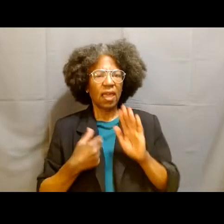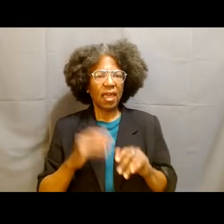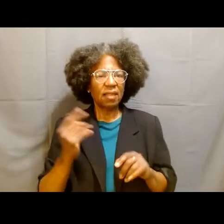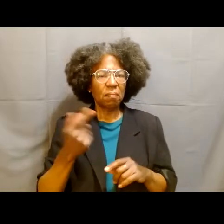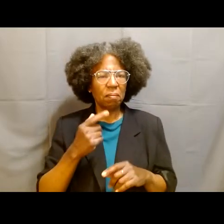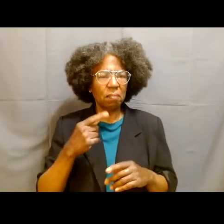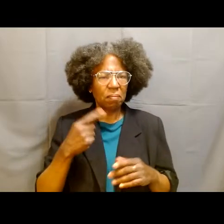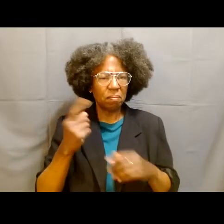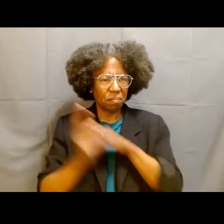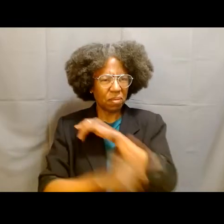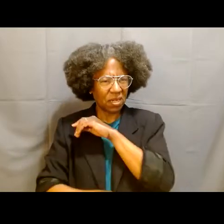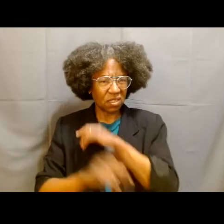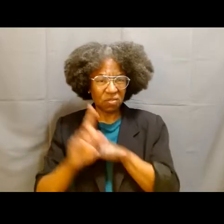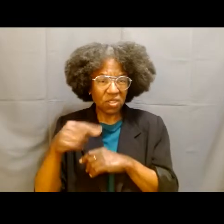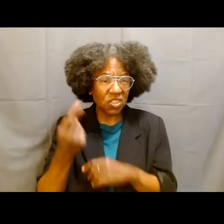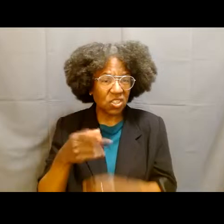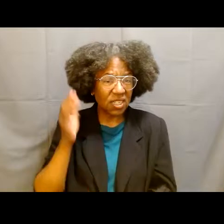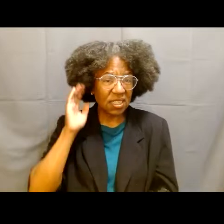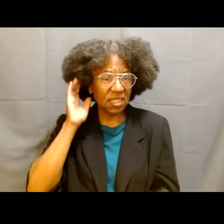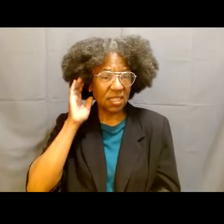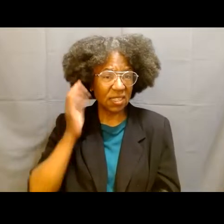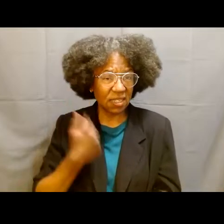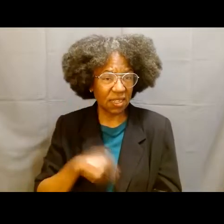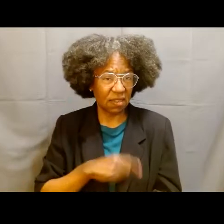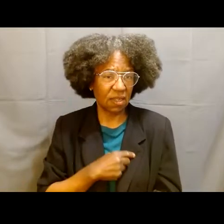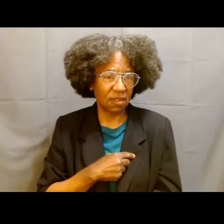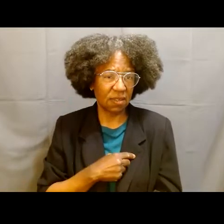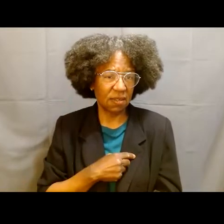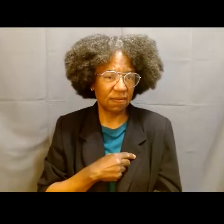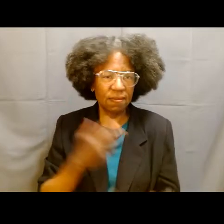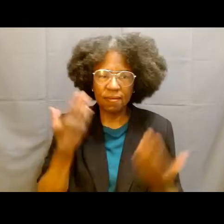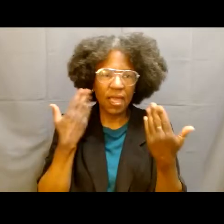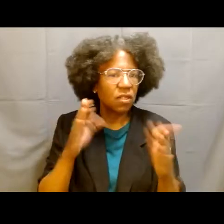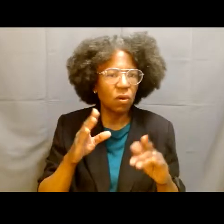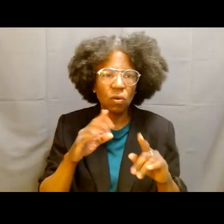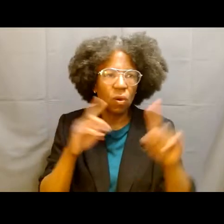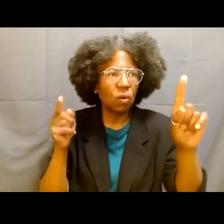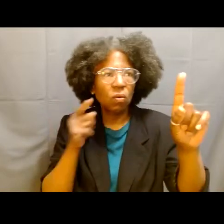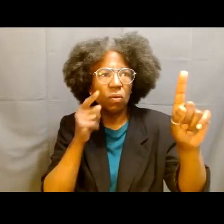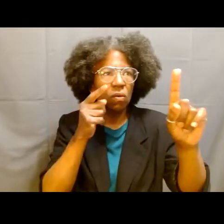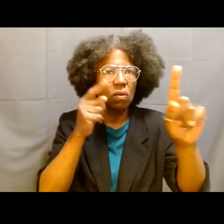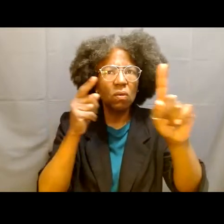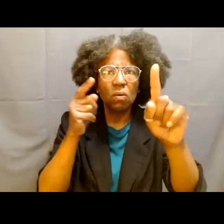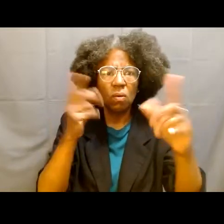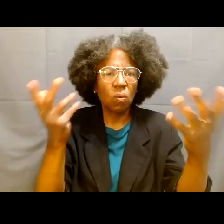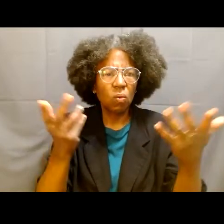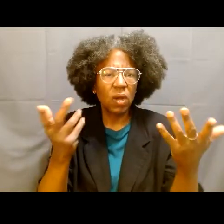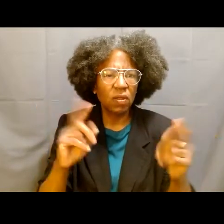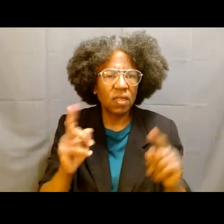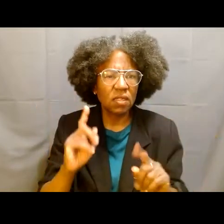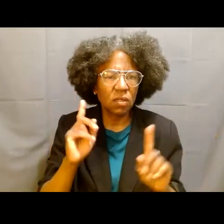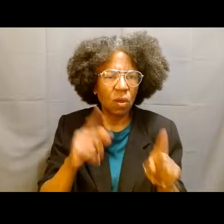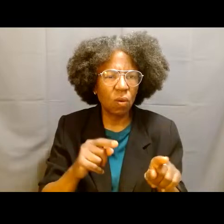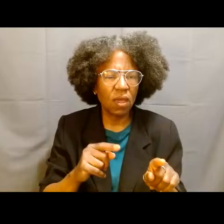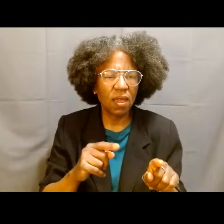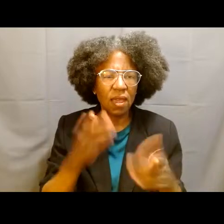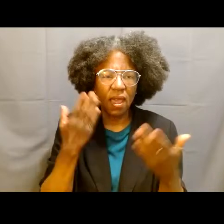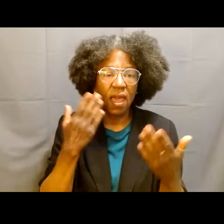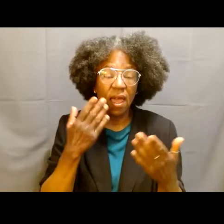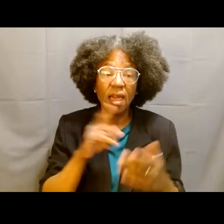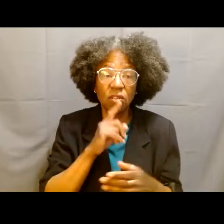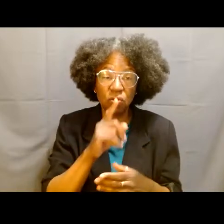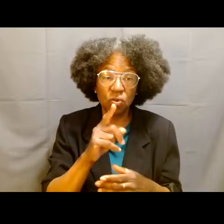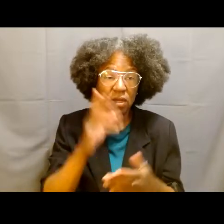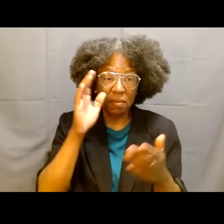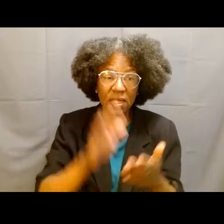out. I don't know where this is going. I don't think this is what you want to be. I truly believe this is not what you